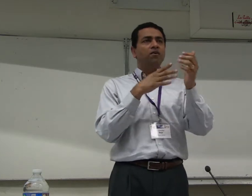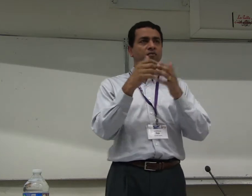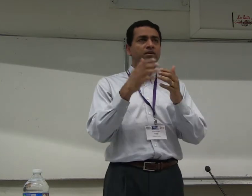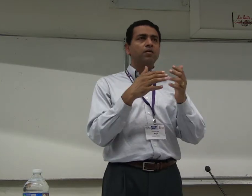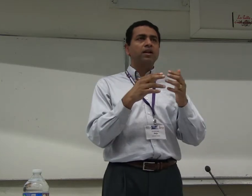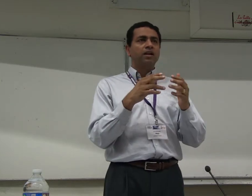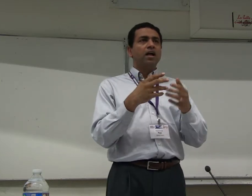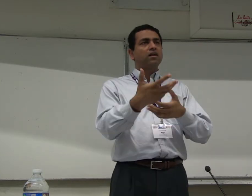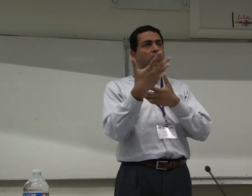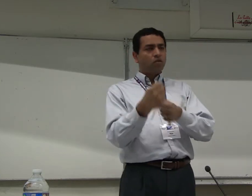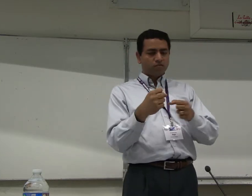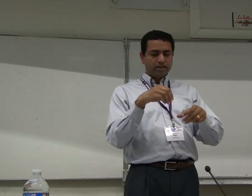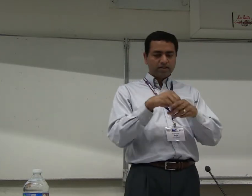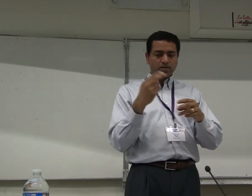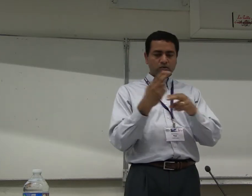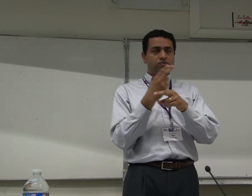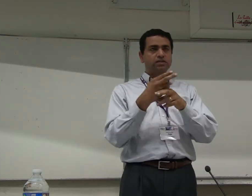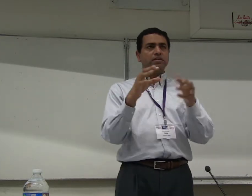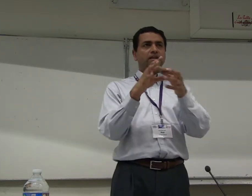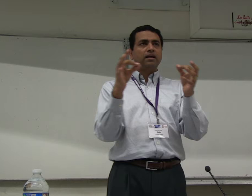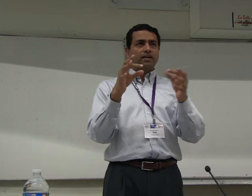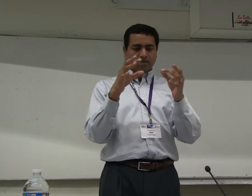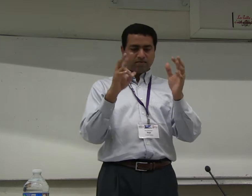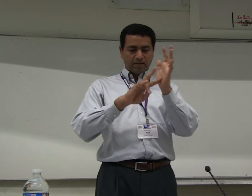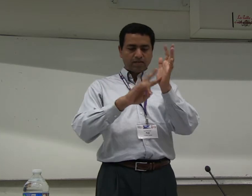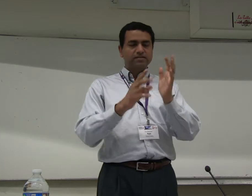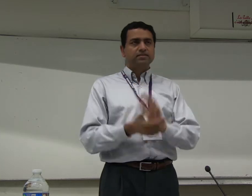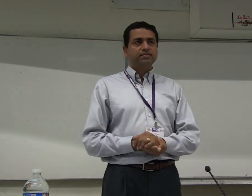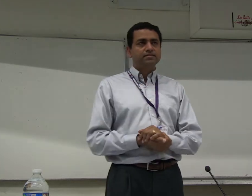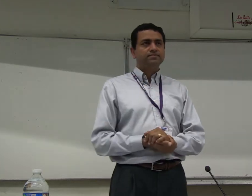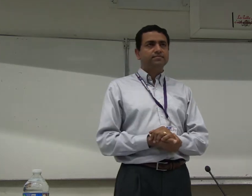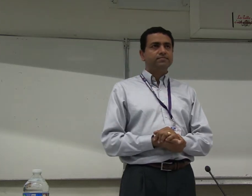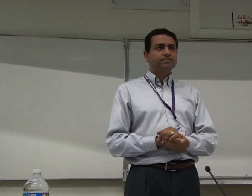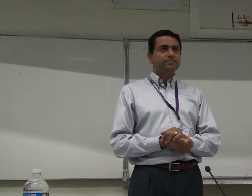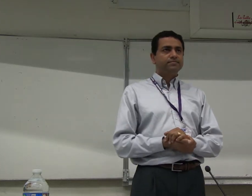They definitely felt very comfortable and confident in using the